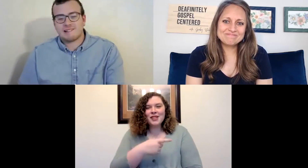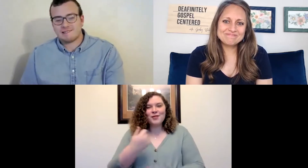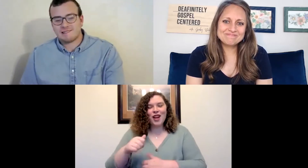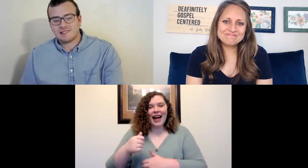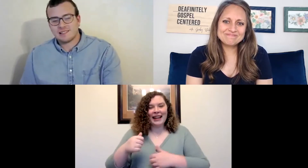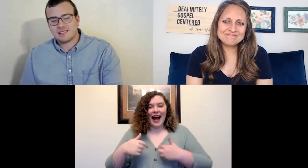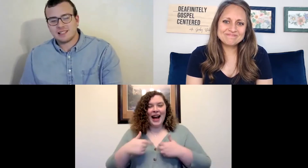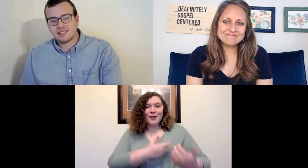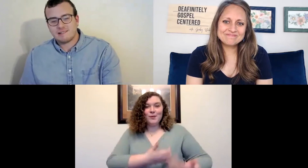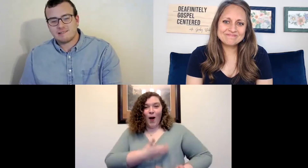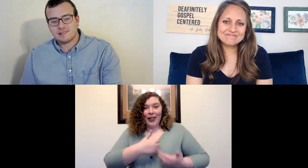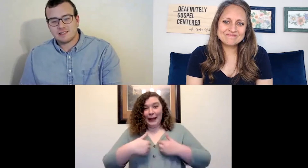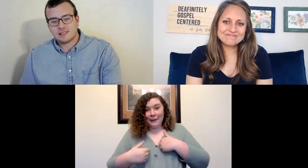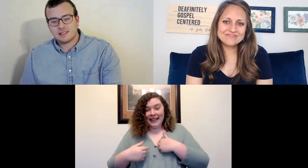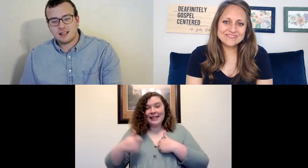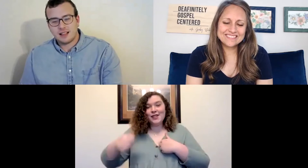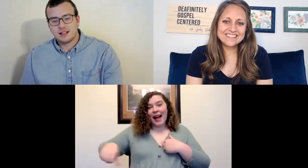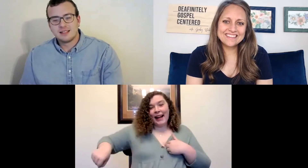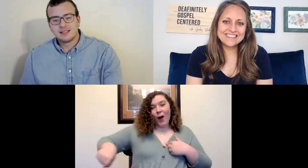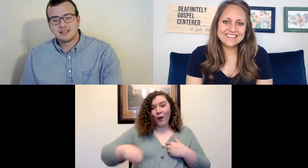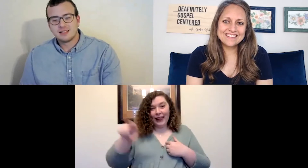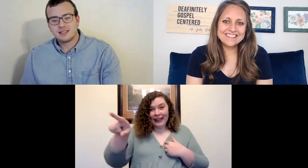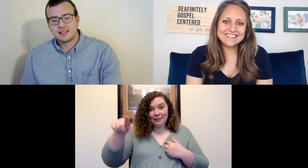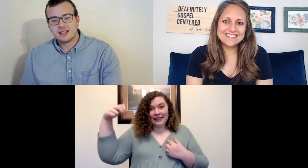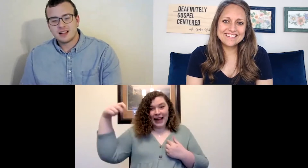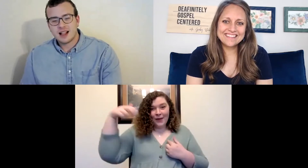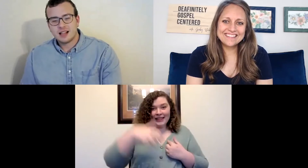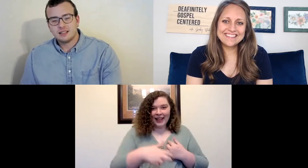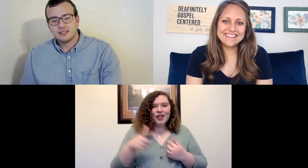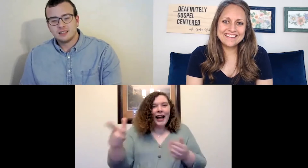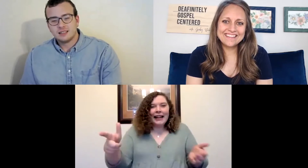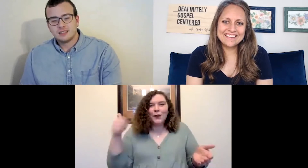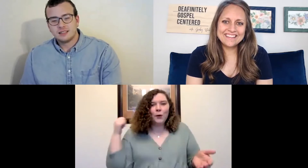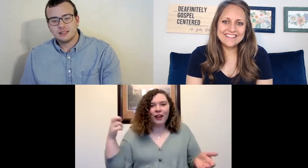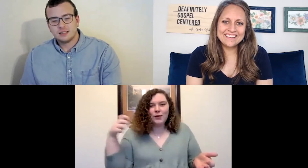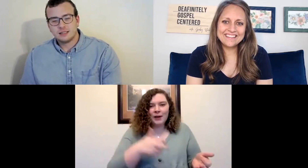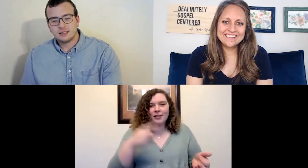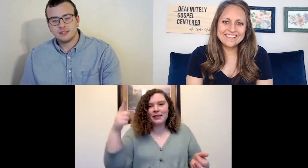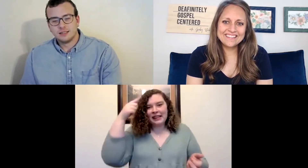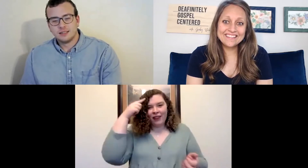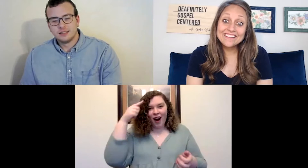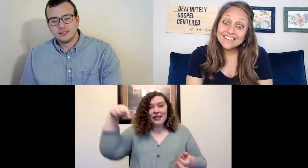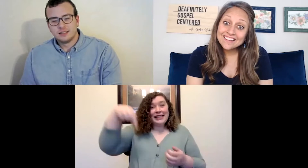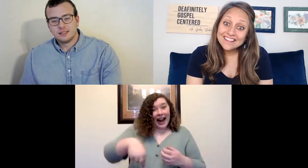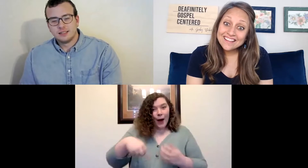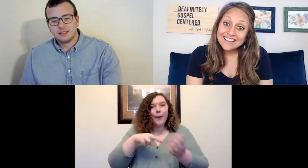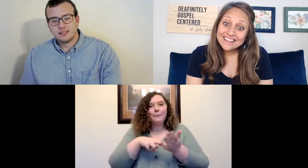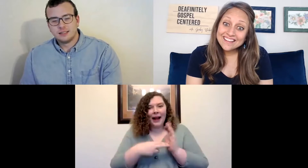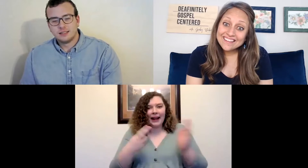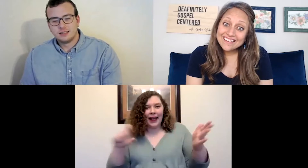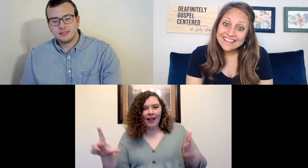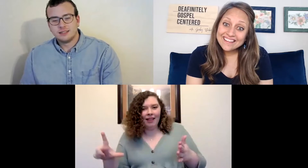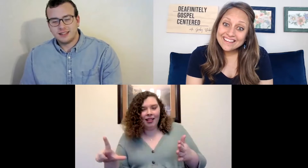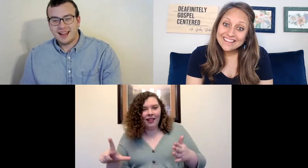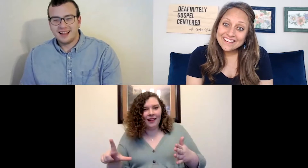no, I remember Mom telling you, she was holding me and she had your hand as you guys were walking downstairs. And Dakota wouldn't